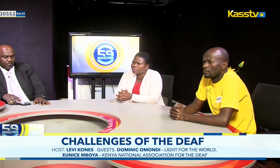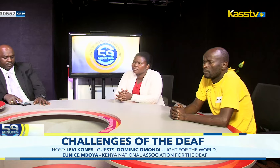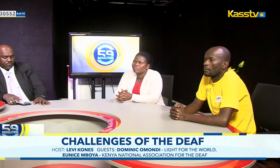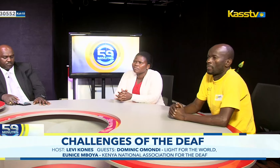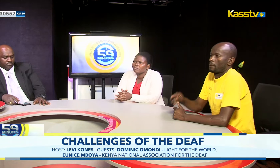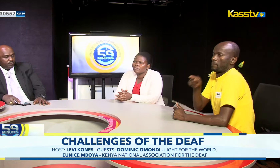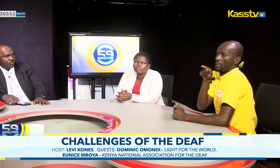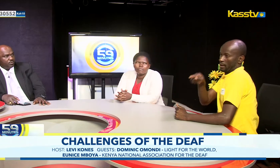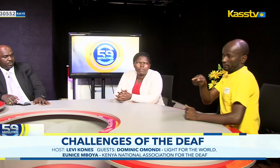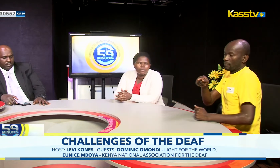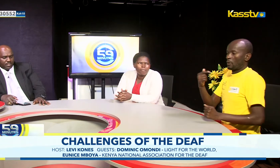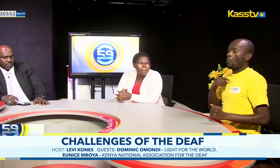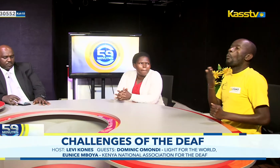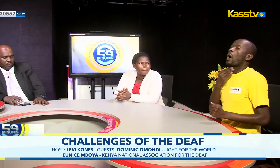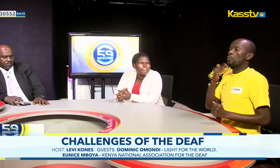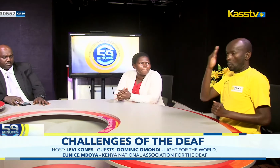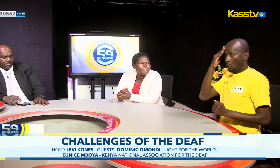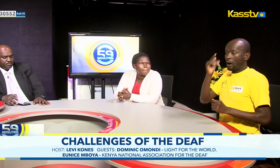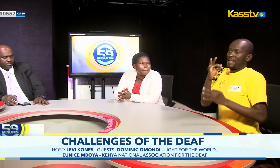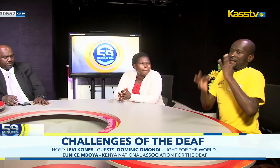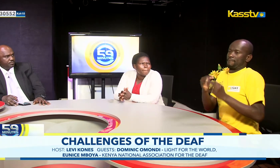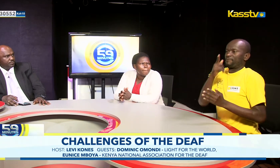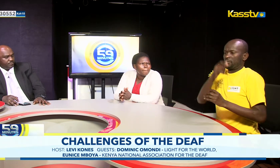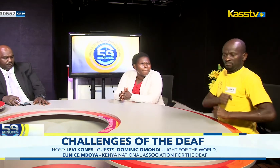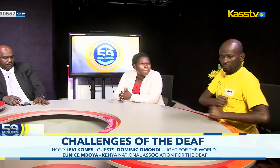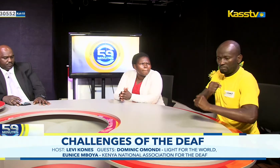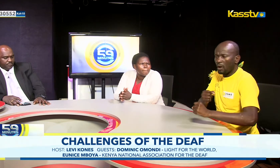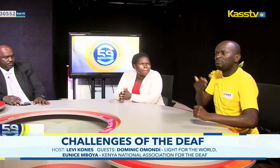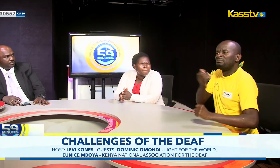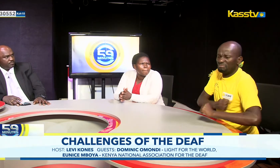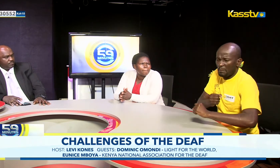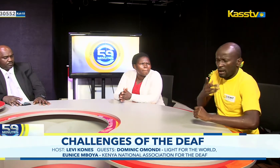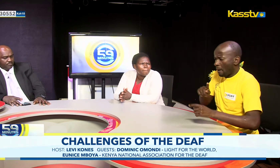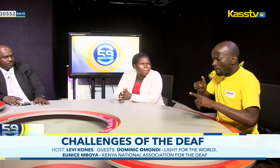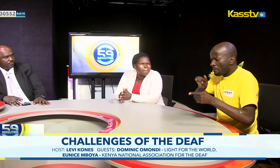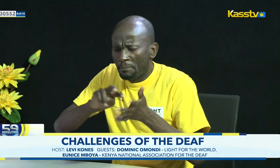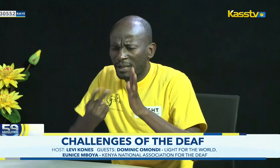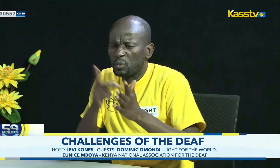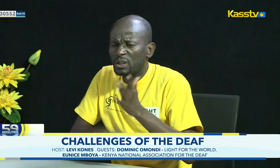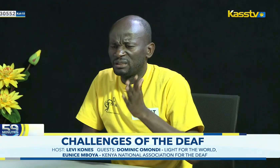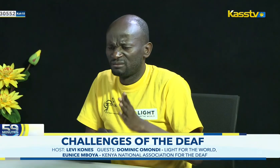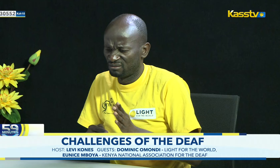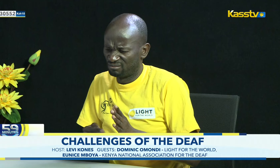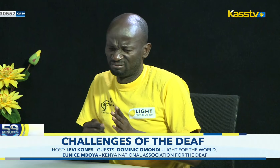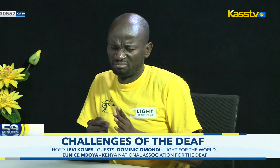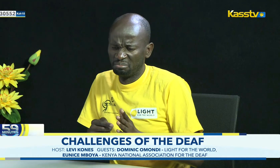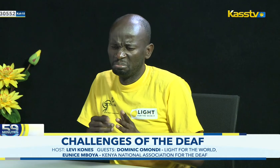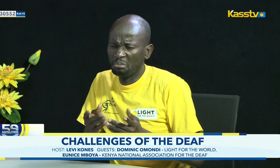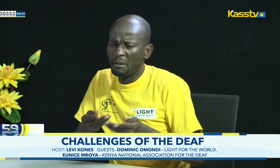person? What can you tell them as we close? Well, I think we have deaf people who have a lot of